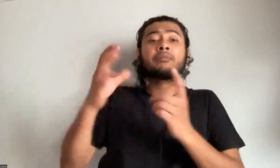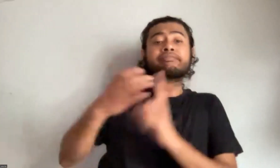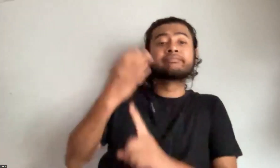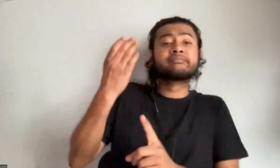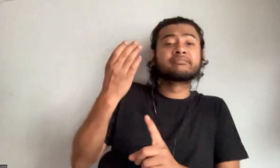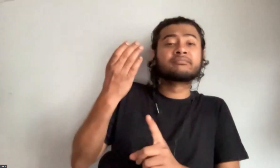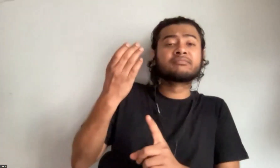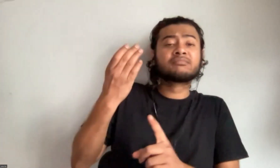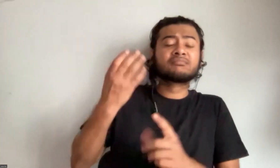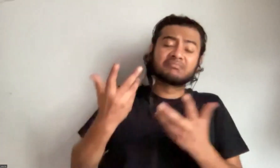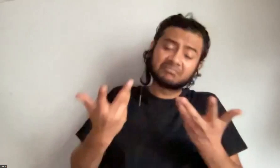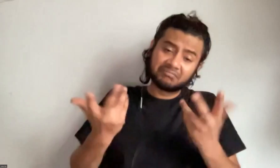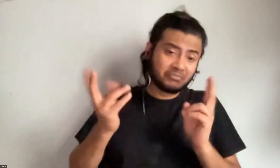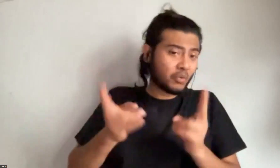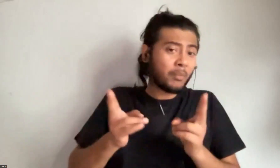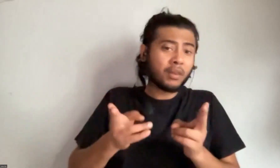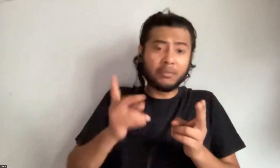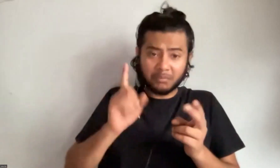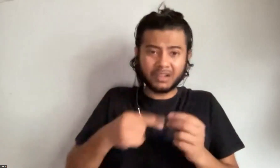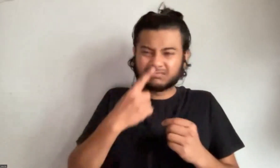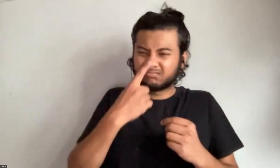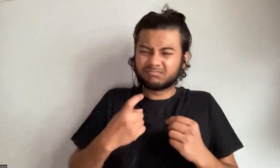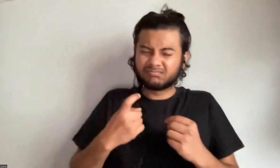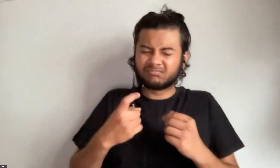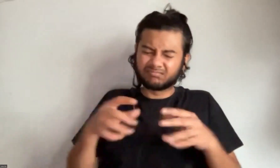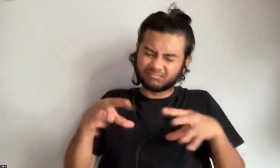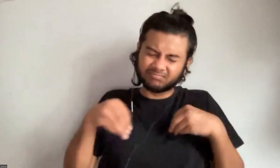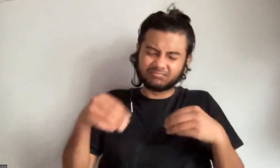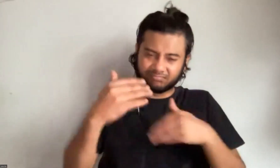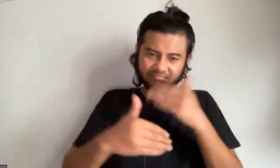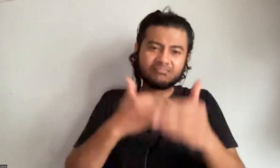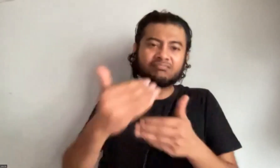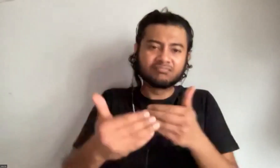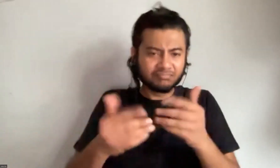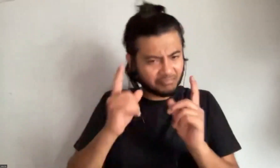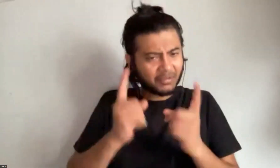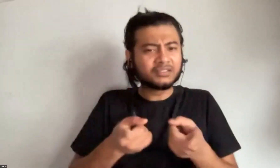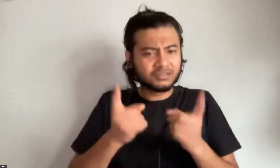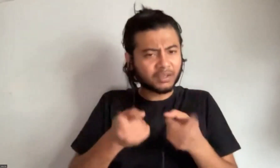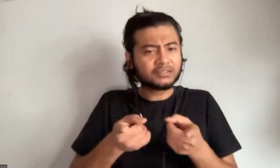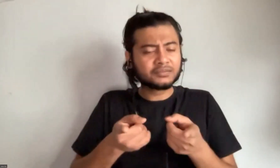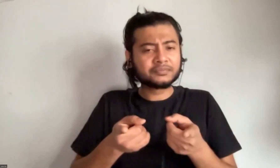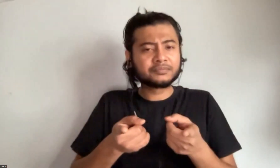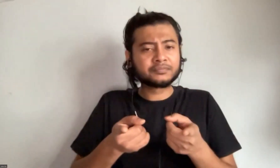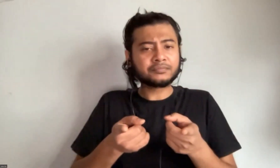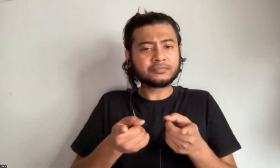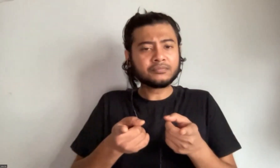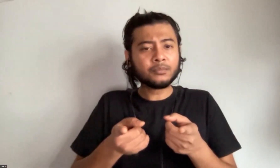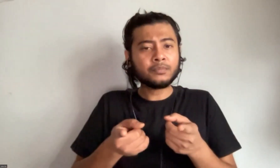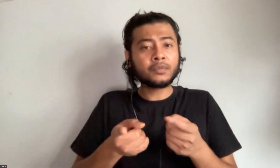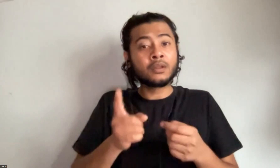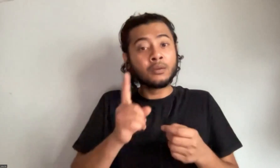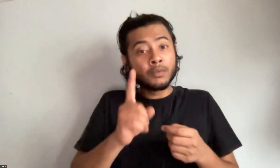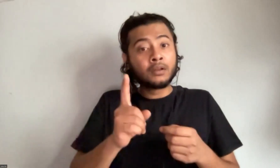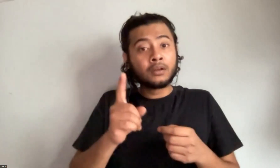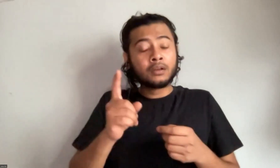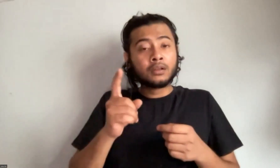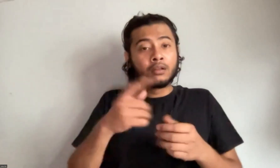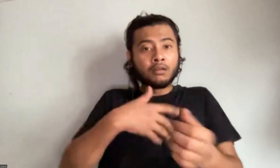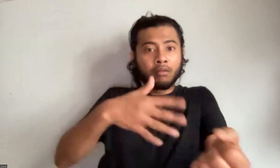But what should we do that despite being living in this material world, yet we don't get confused, we don't get frustrated, we